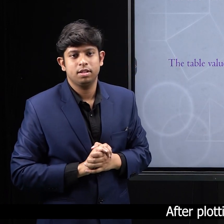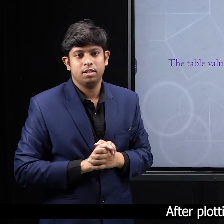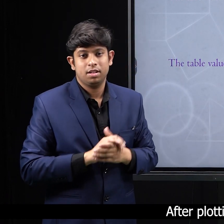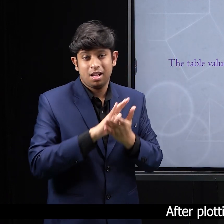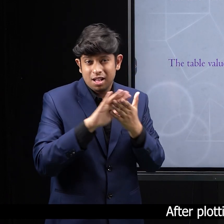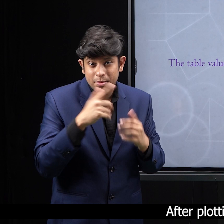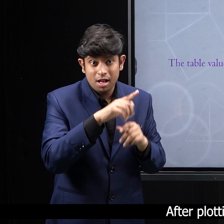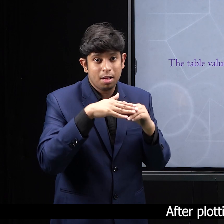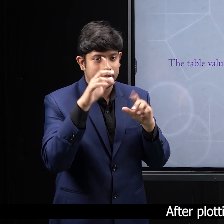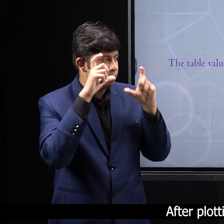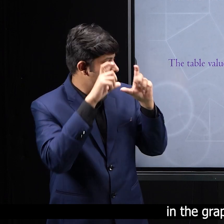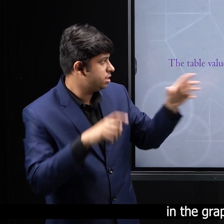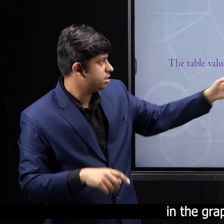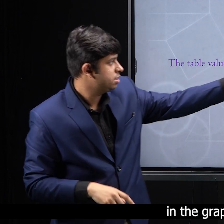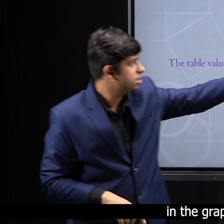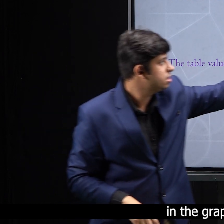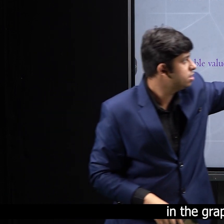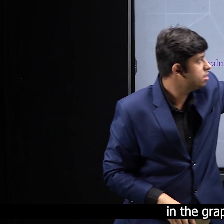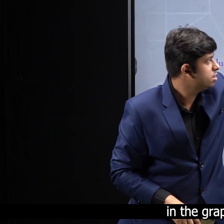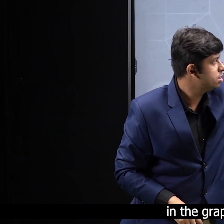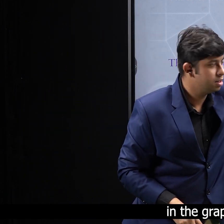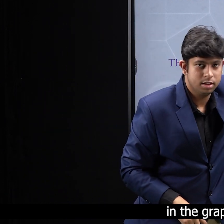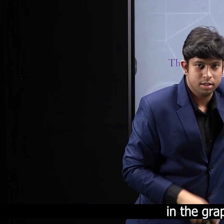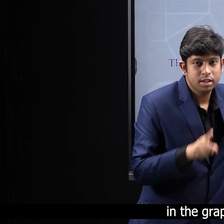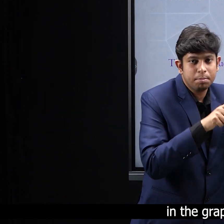After plotting the above points in the graph will be